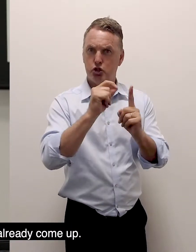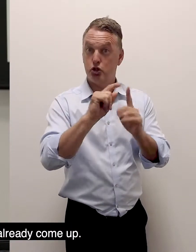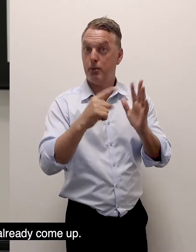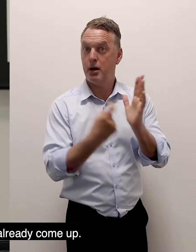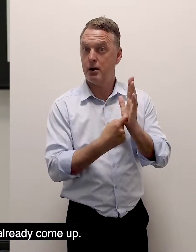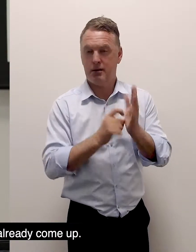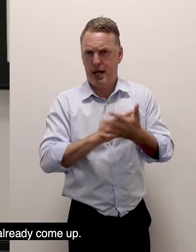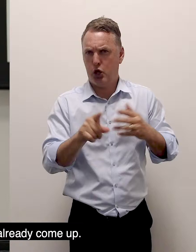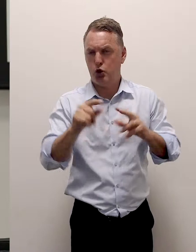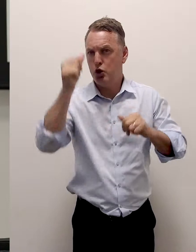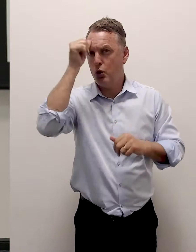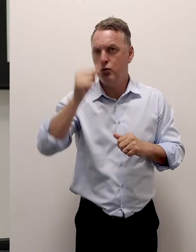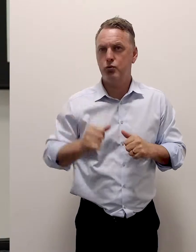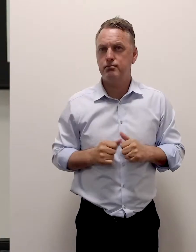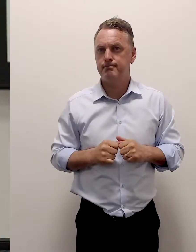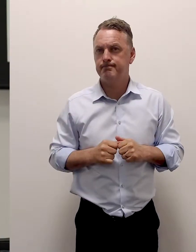We've heard the word already come up.